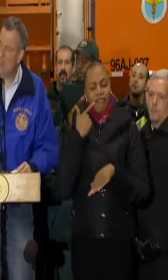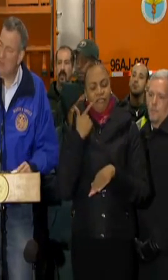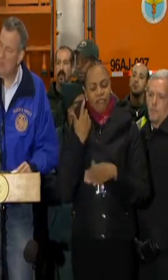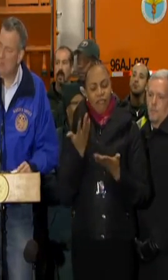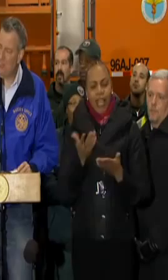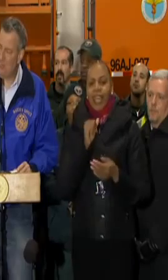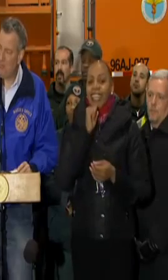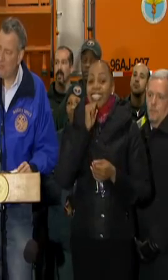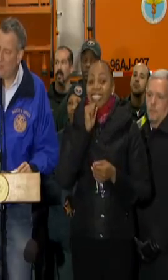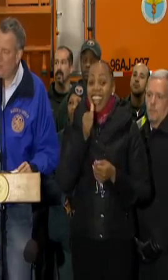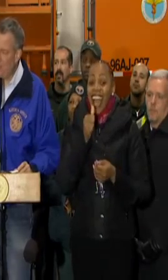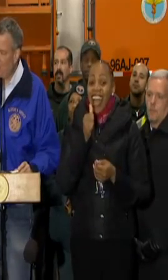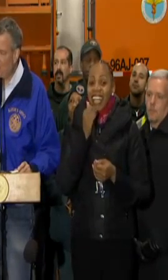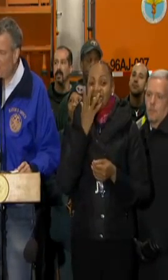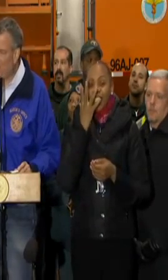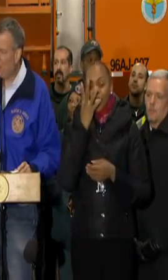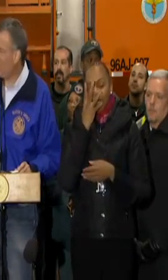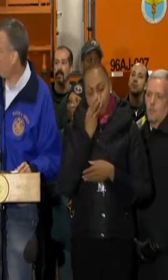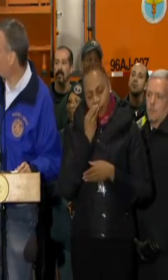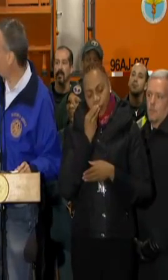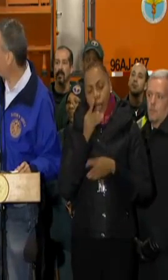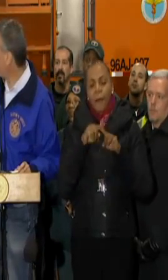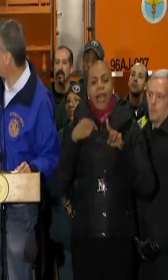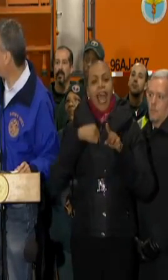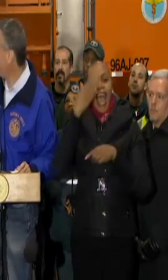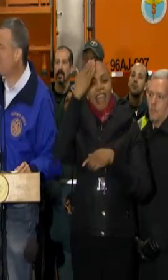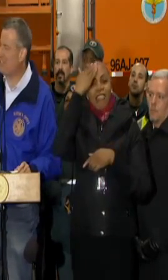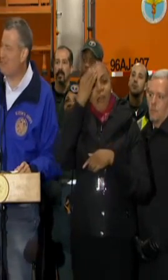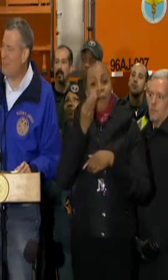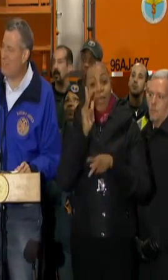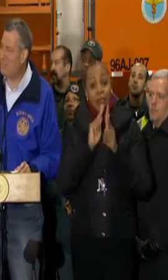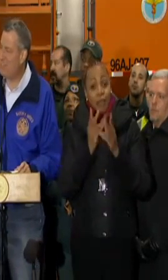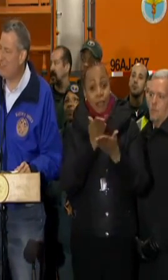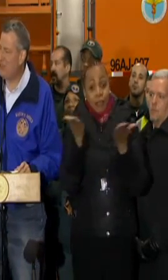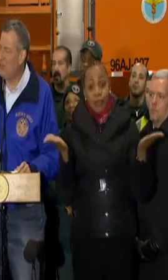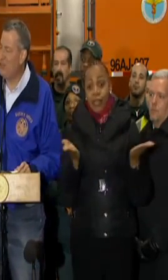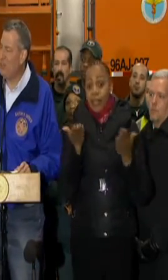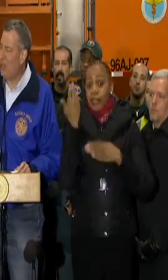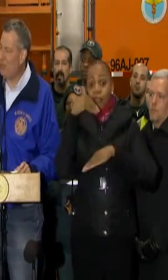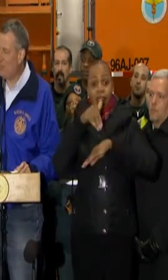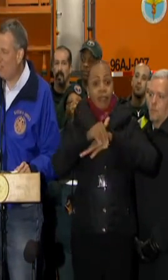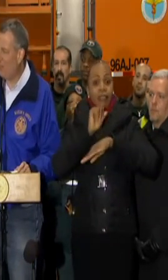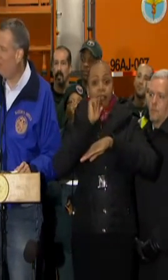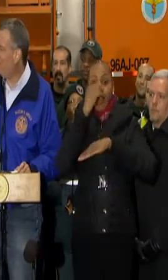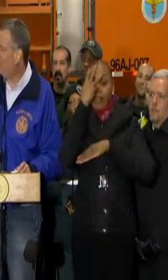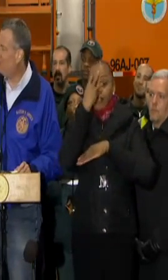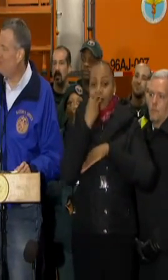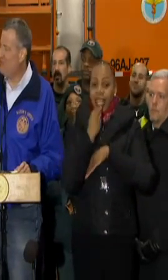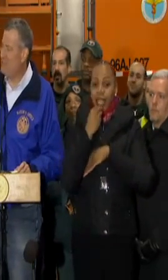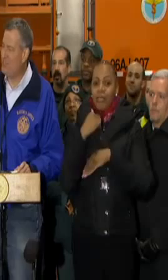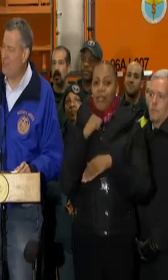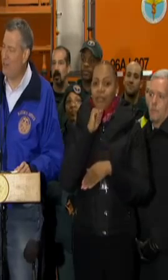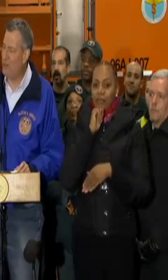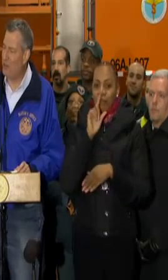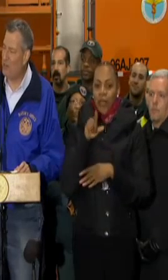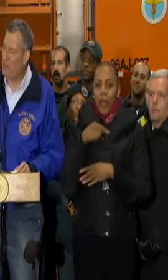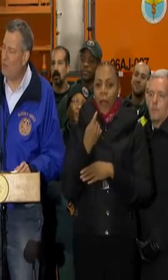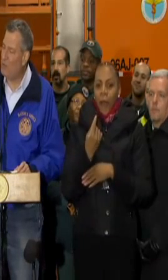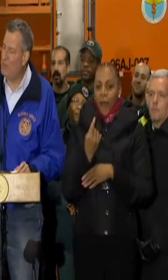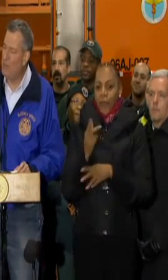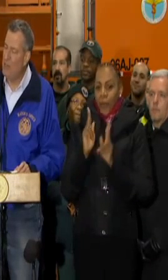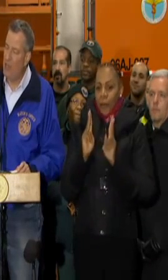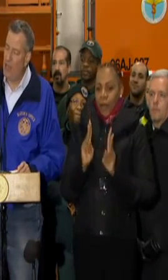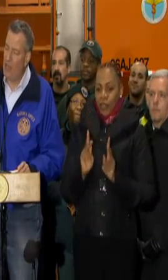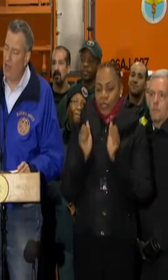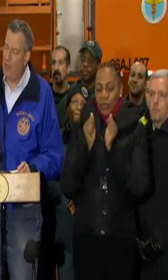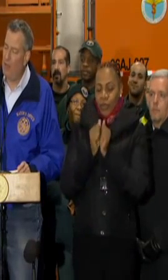It's not the most sleep-filled night. I know a lot of people here did not get a lot of sleep last night, so I'm in solidarity with these hardworking men and